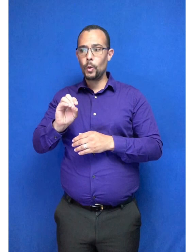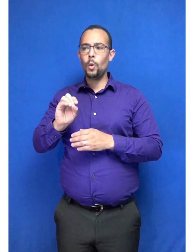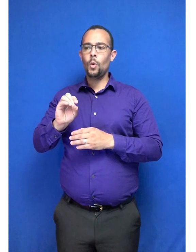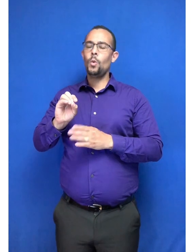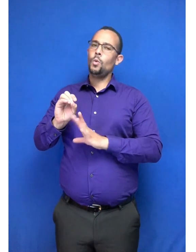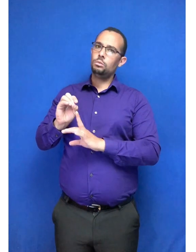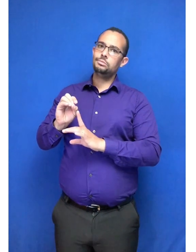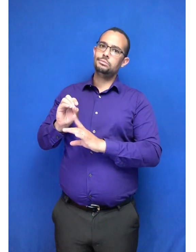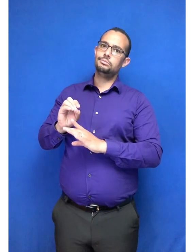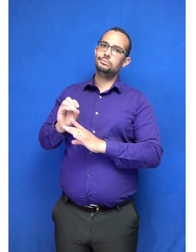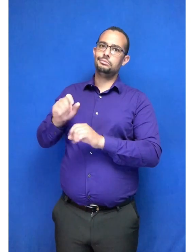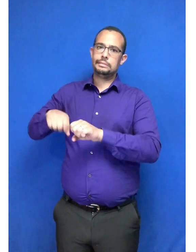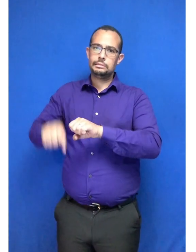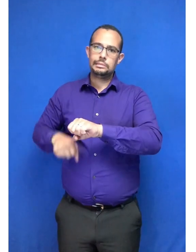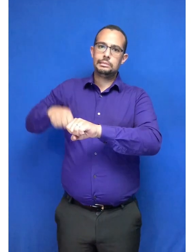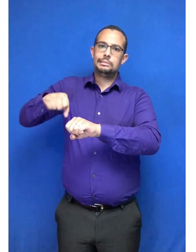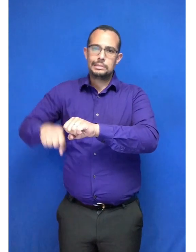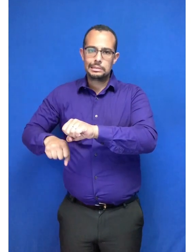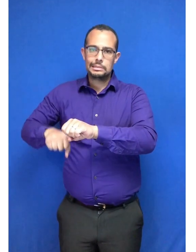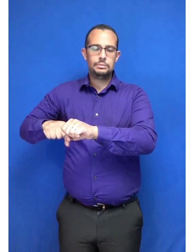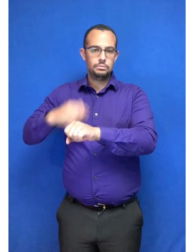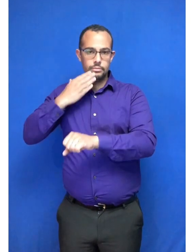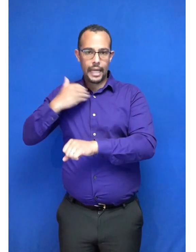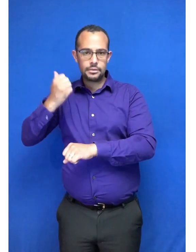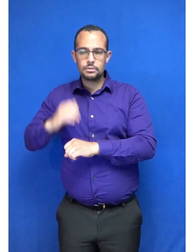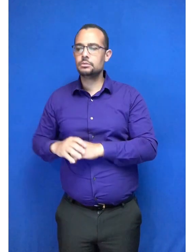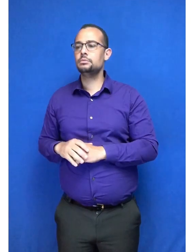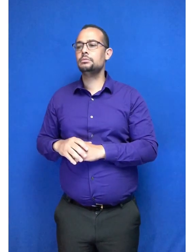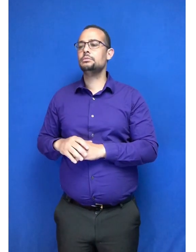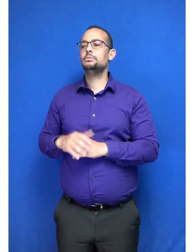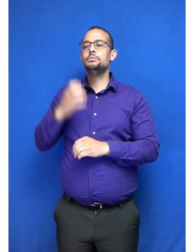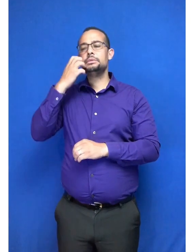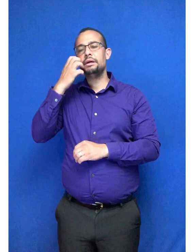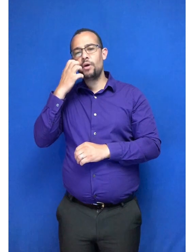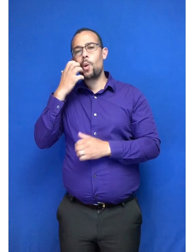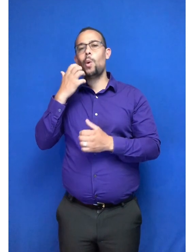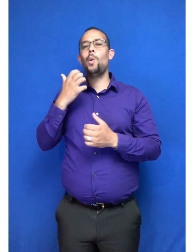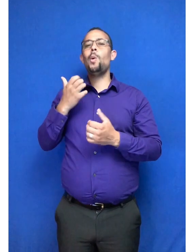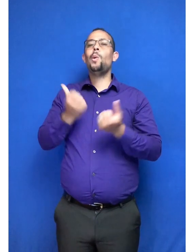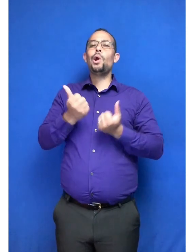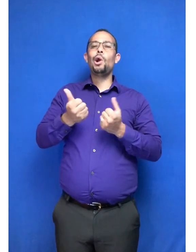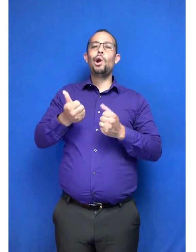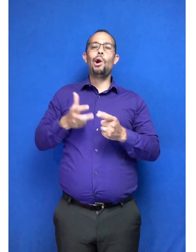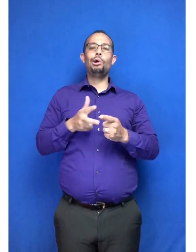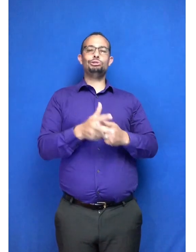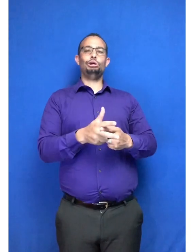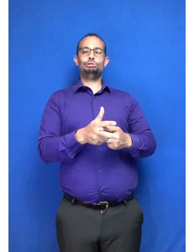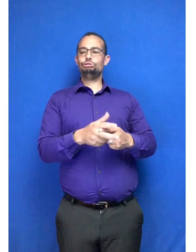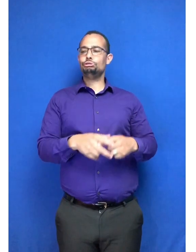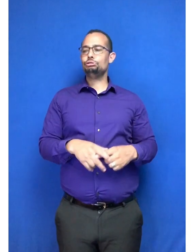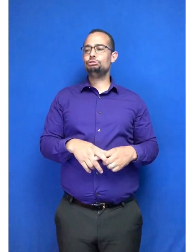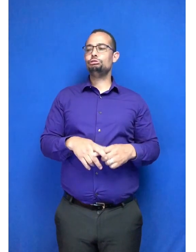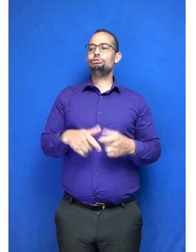crank, cell phone, car charger, backup batteries, flashlights, batteries, extension